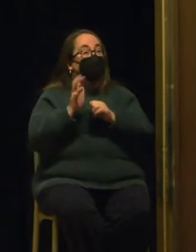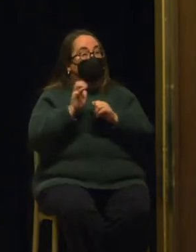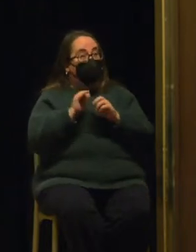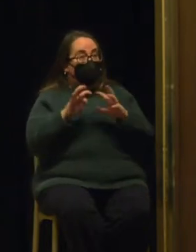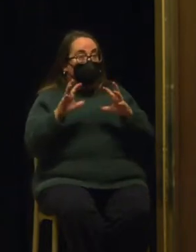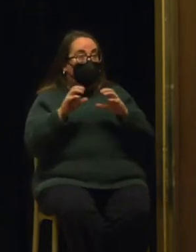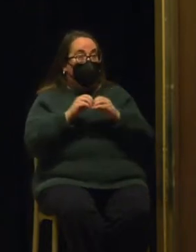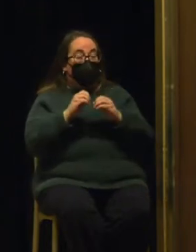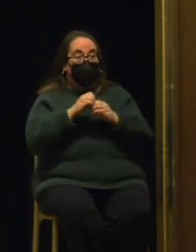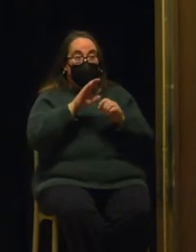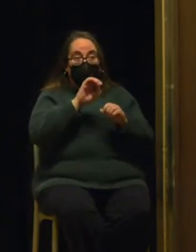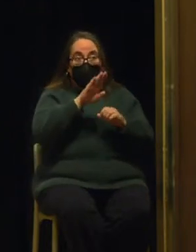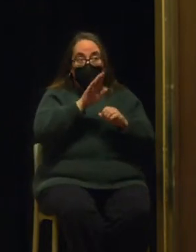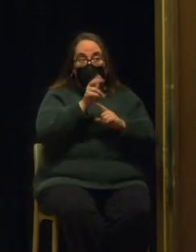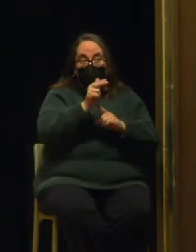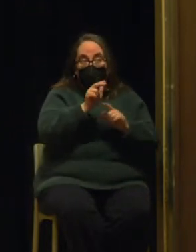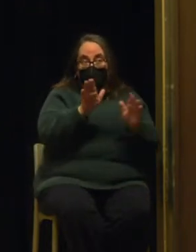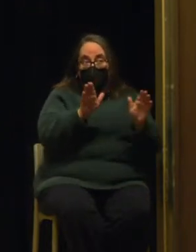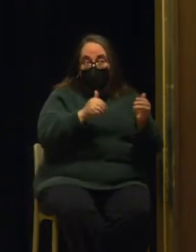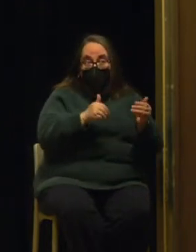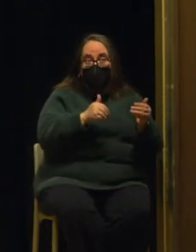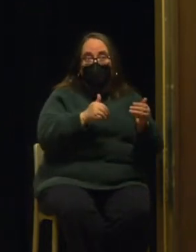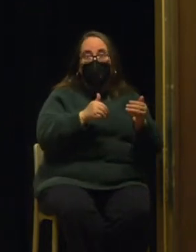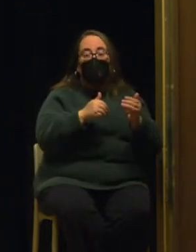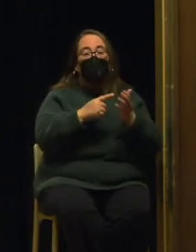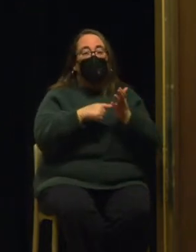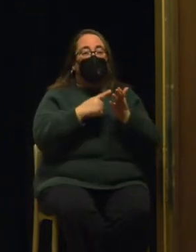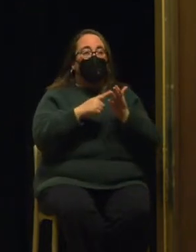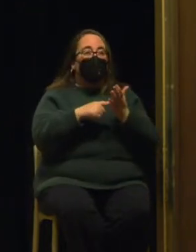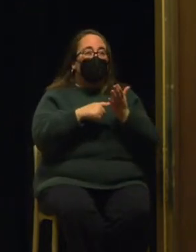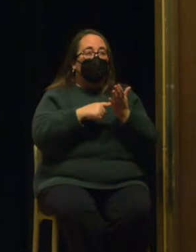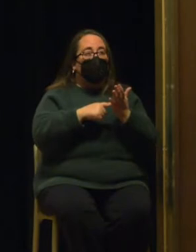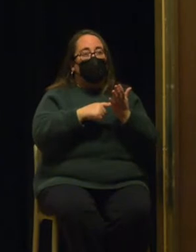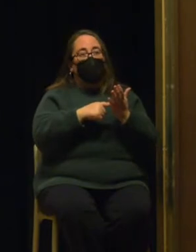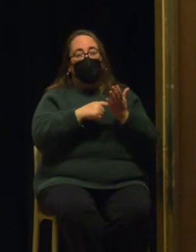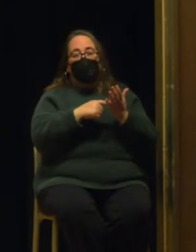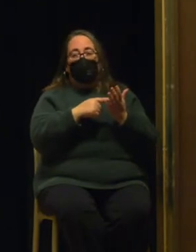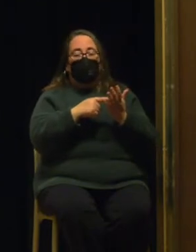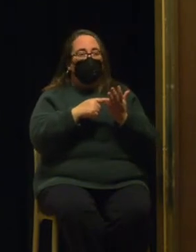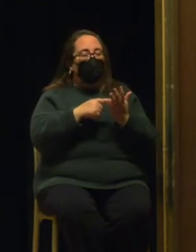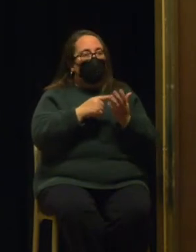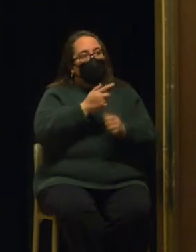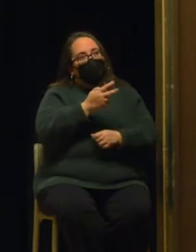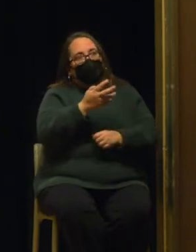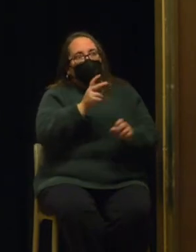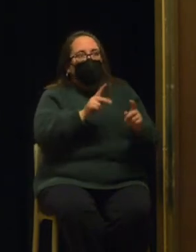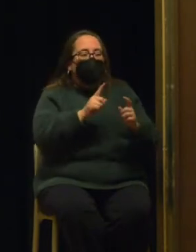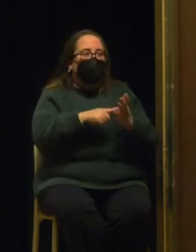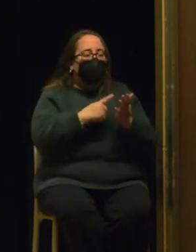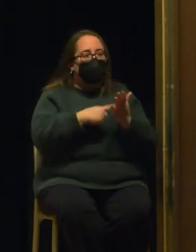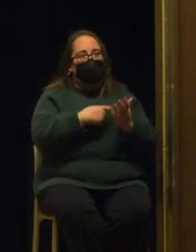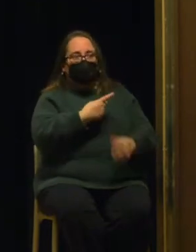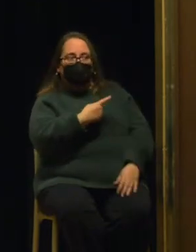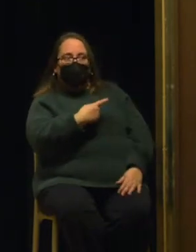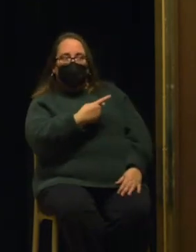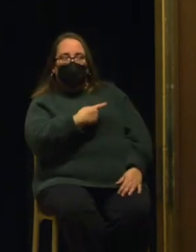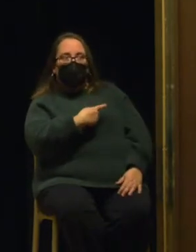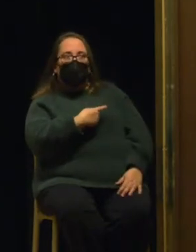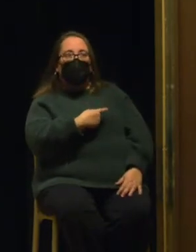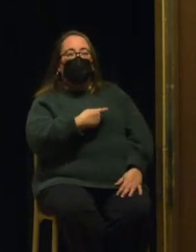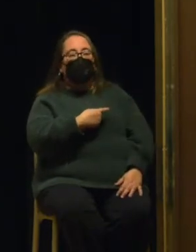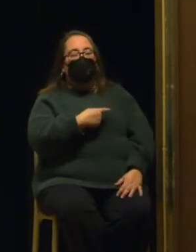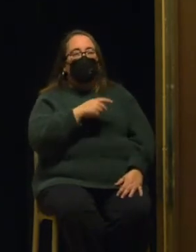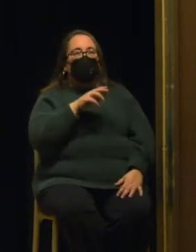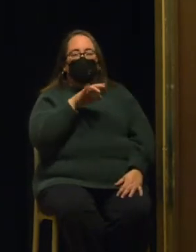in Bob's hotel room. You know, sometimes it'd be three or four executives, sometimes it'd just be me. You know, and it's just